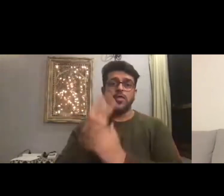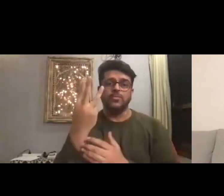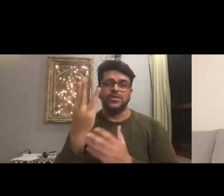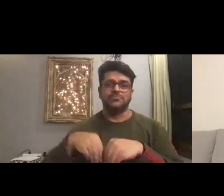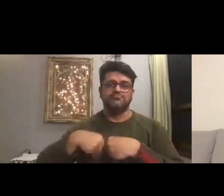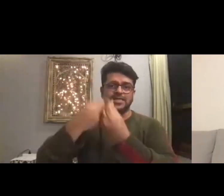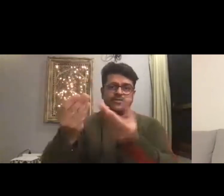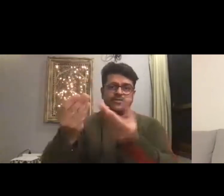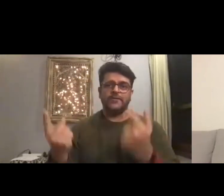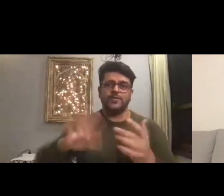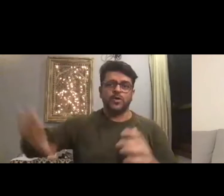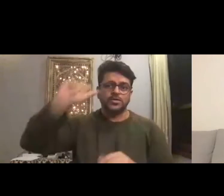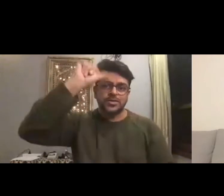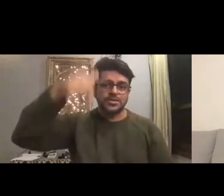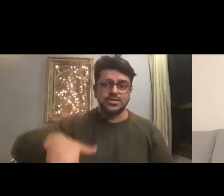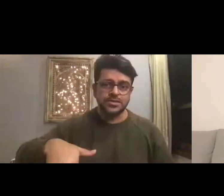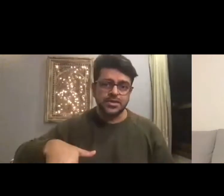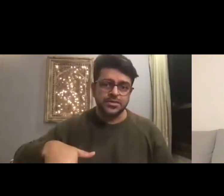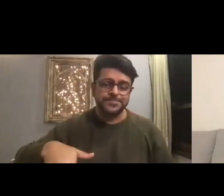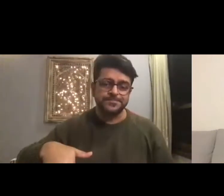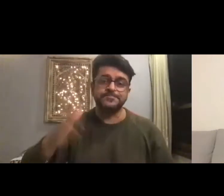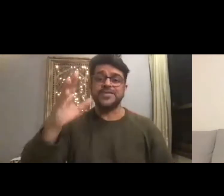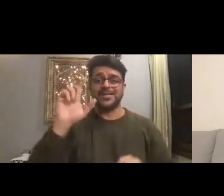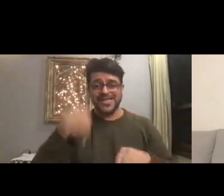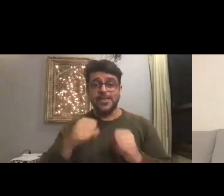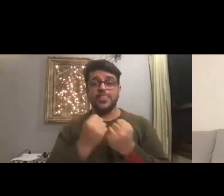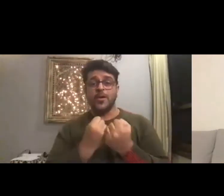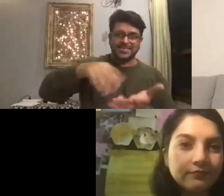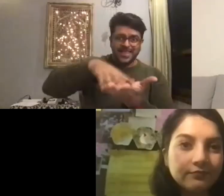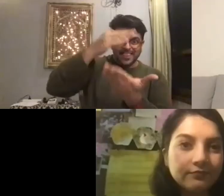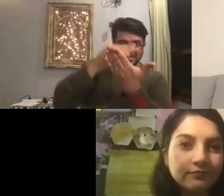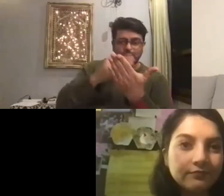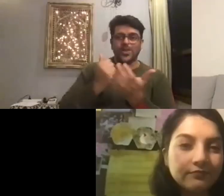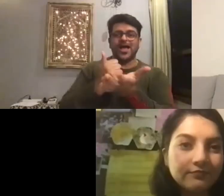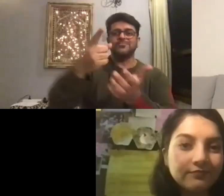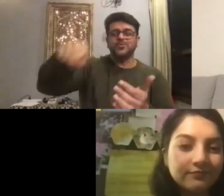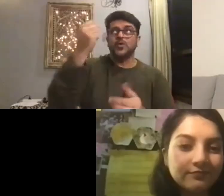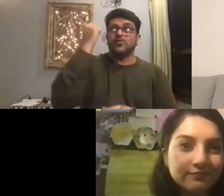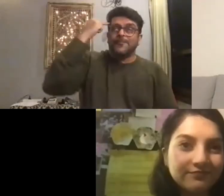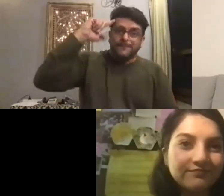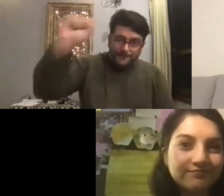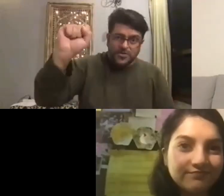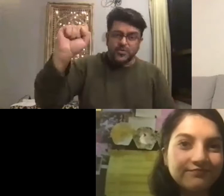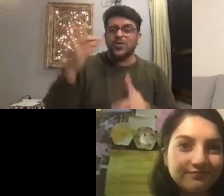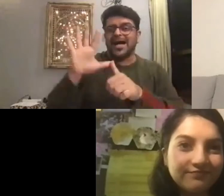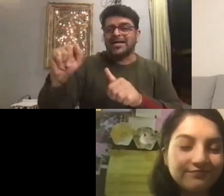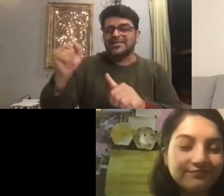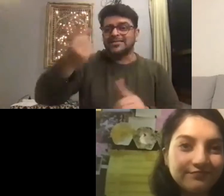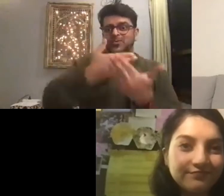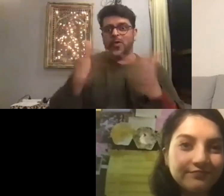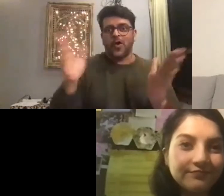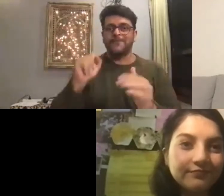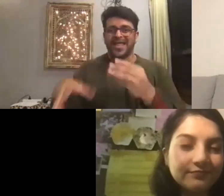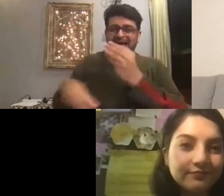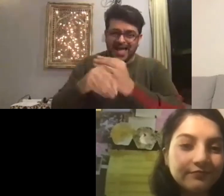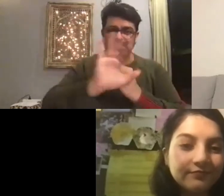Sign Language. So all three categories were provided in terms of access. So I hope that this is a learning experience for everyone to